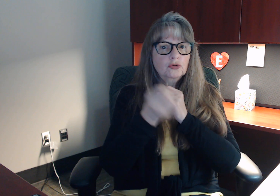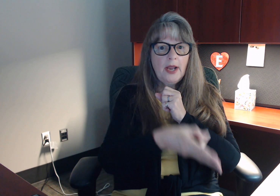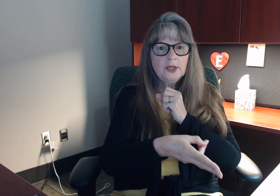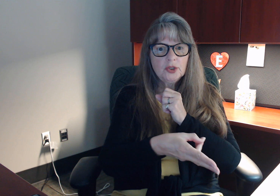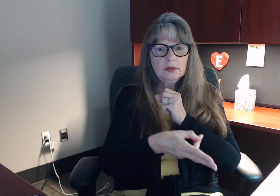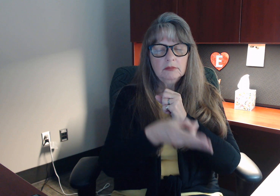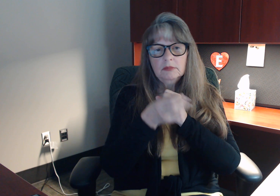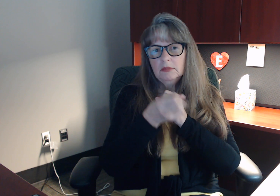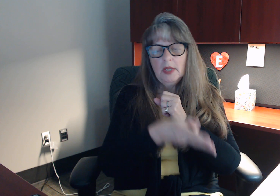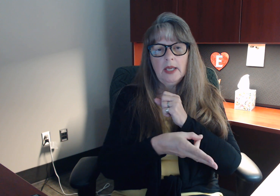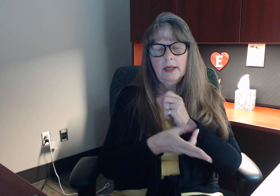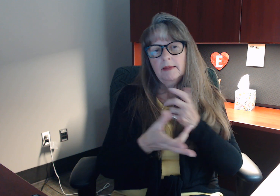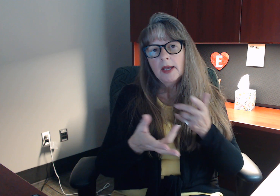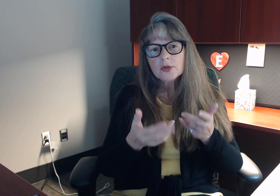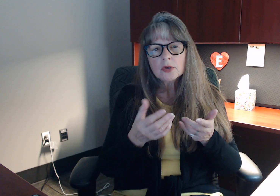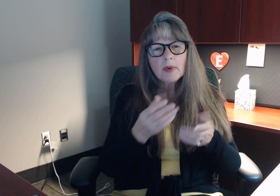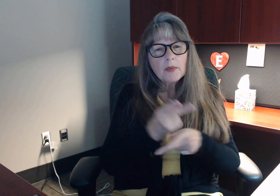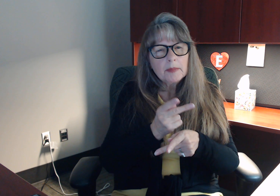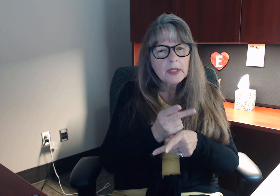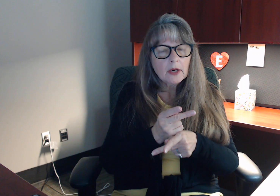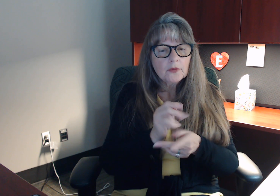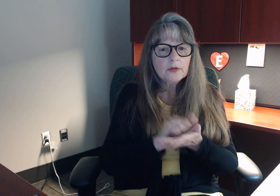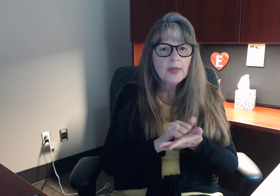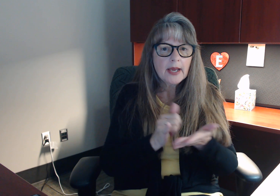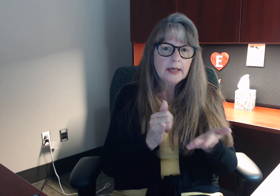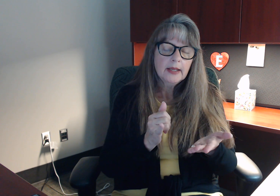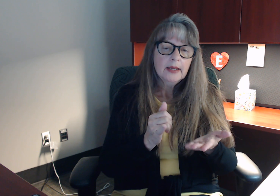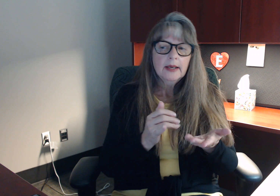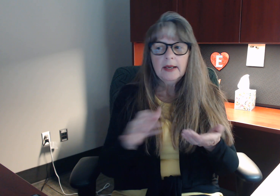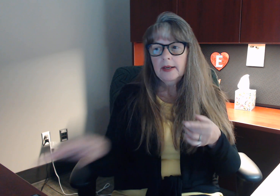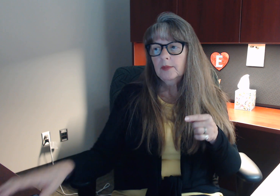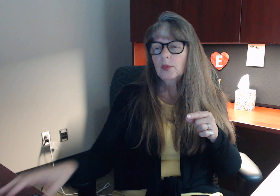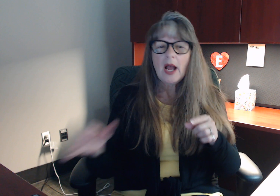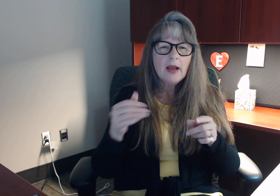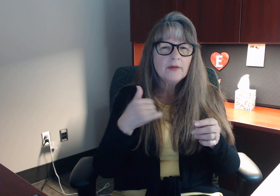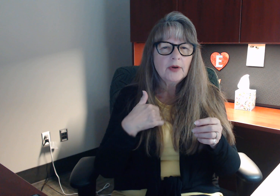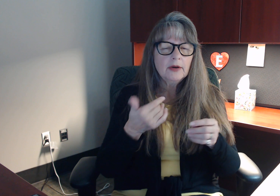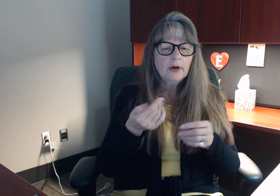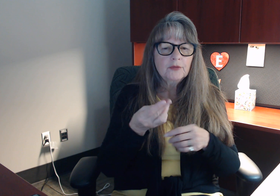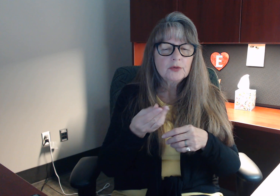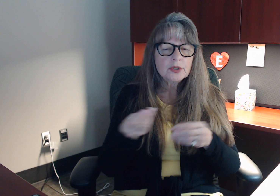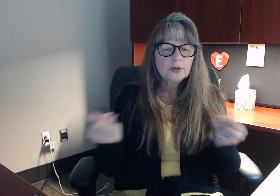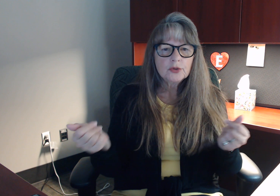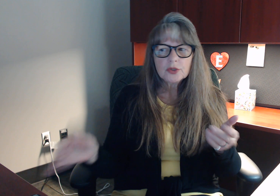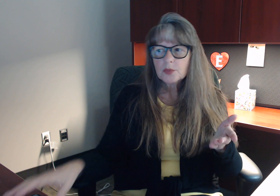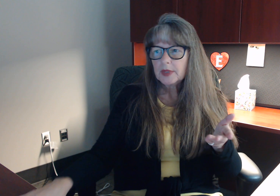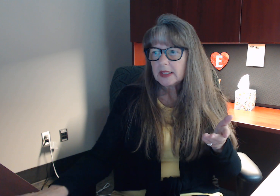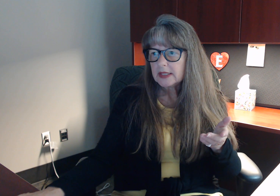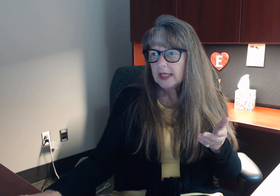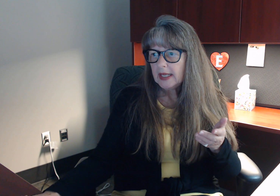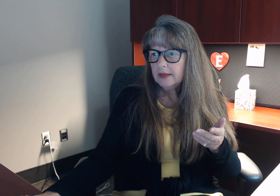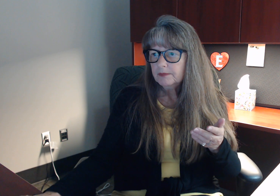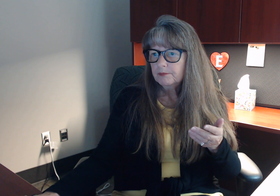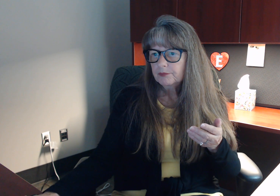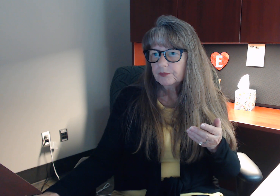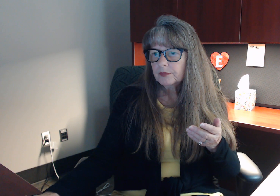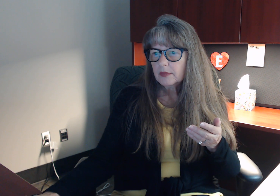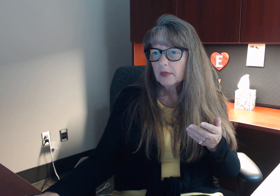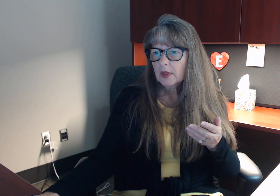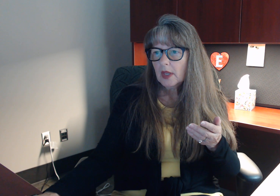trash it. So you might want to be careful of that. I have a few solutions when we get to the end.